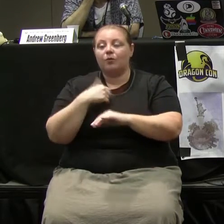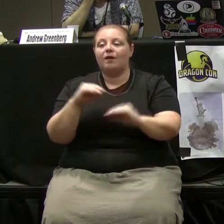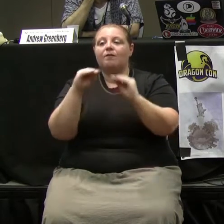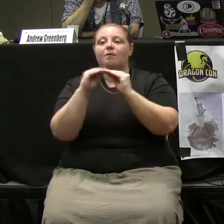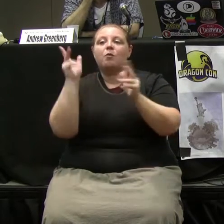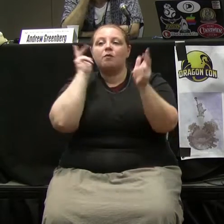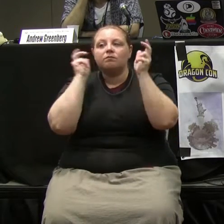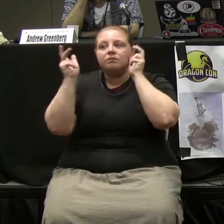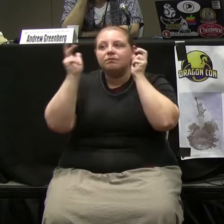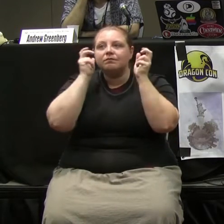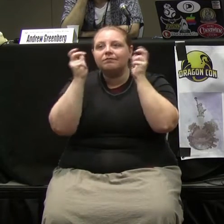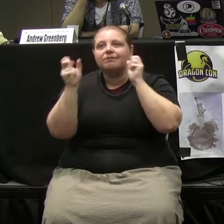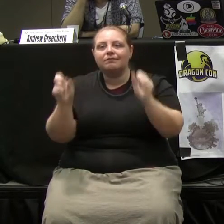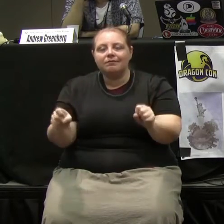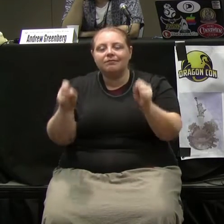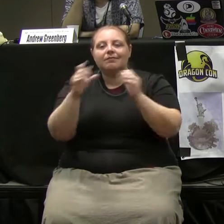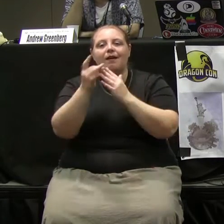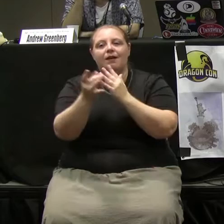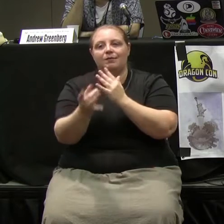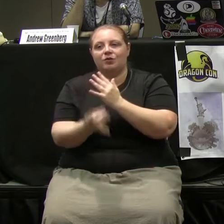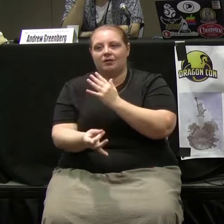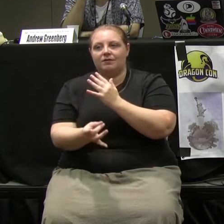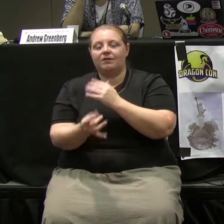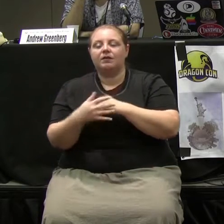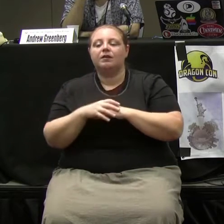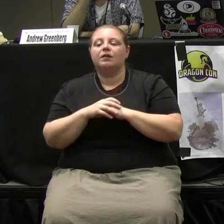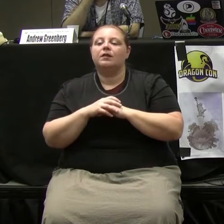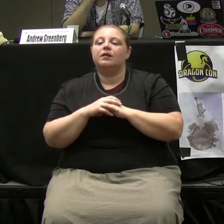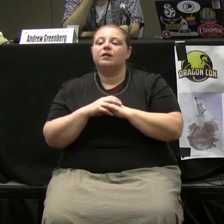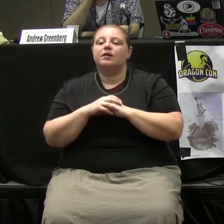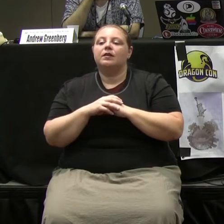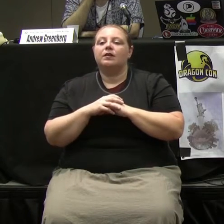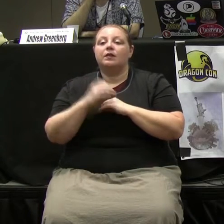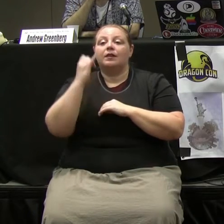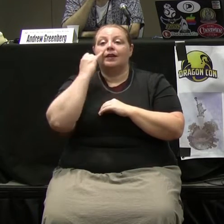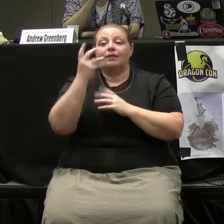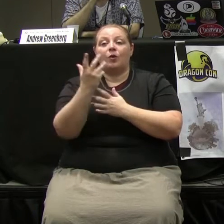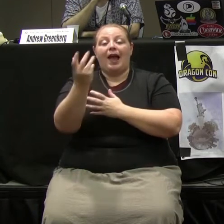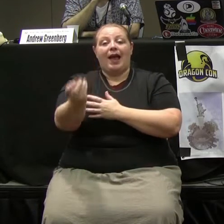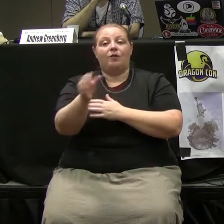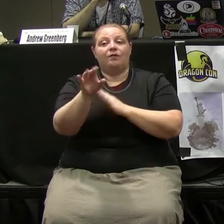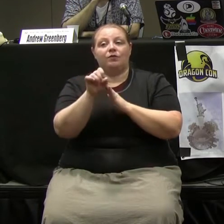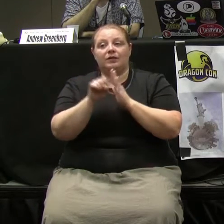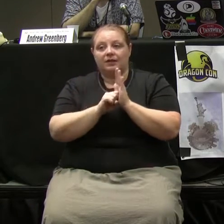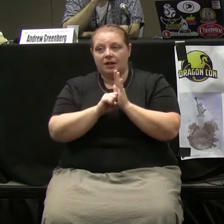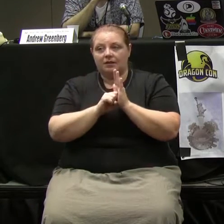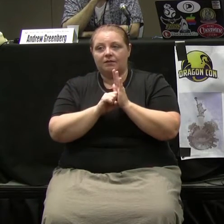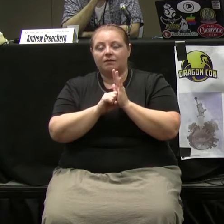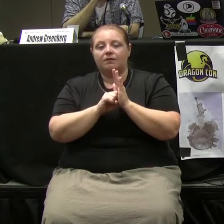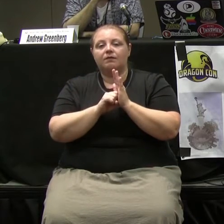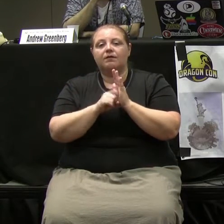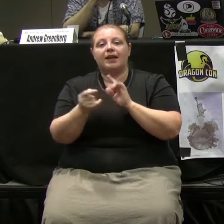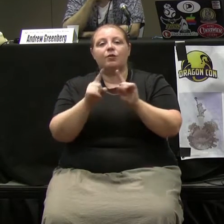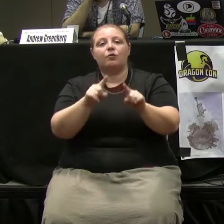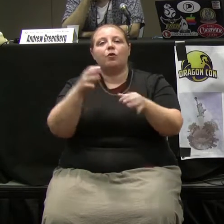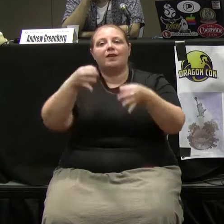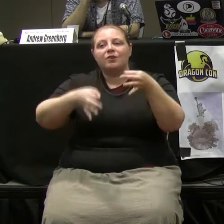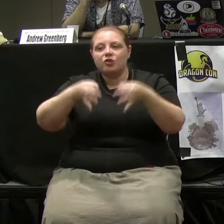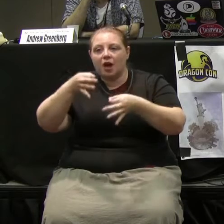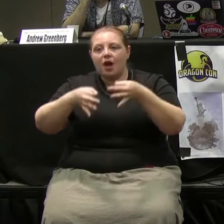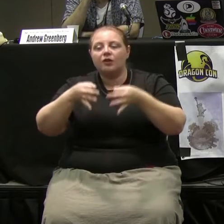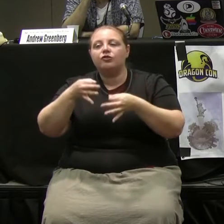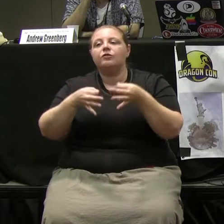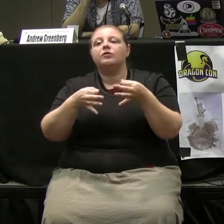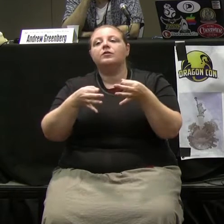more options. And even if you get out of the legislature, out of the state lawmaking bodies, and you go to the judges and